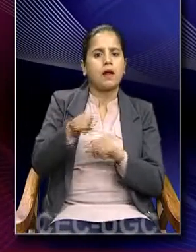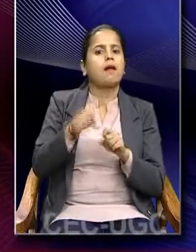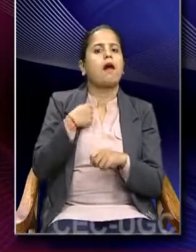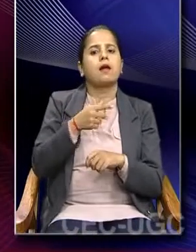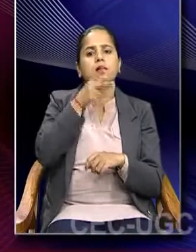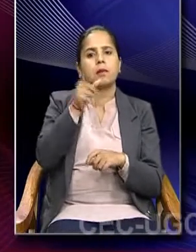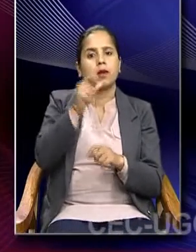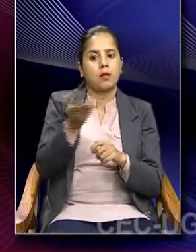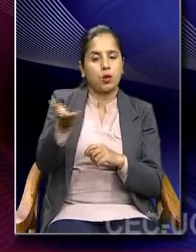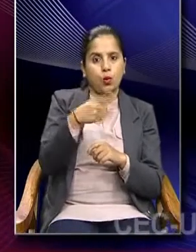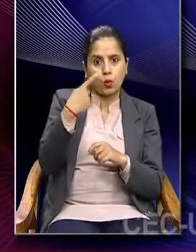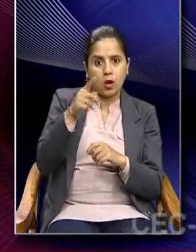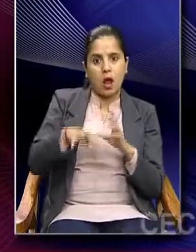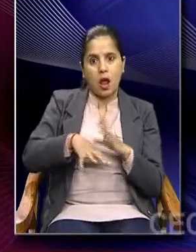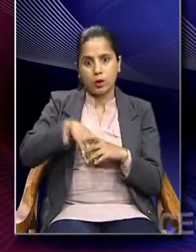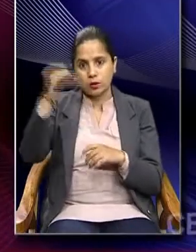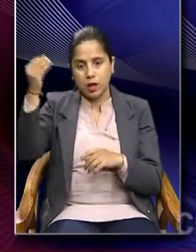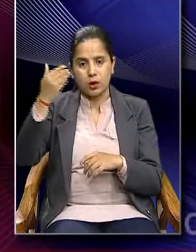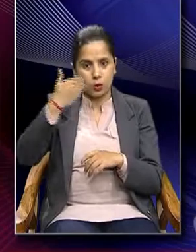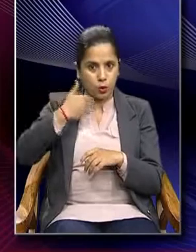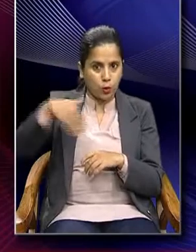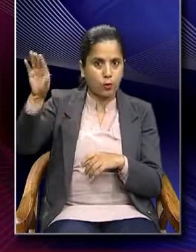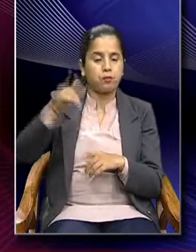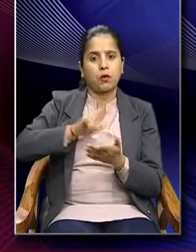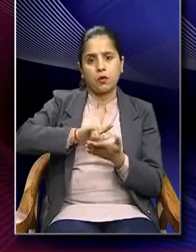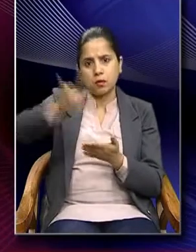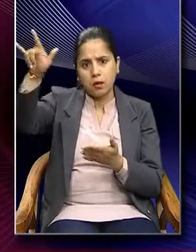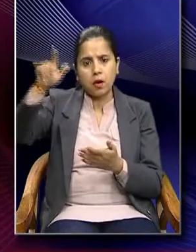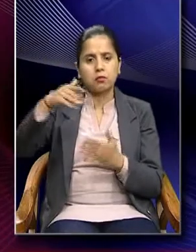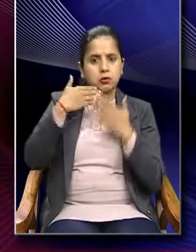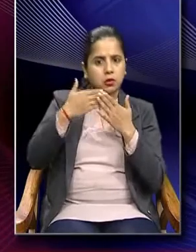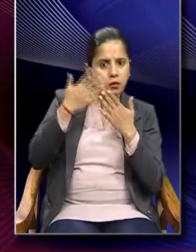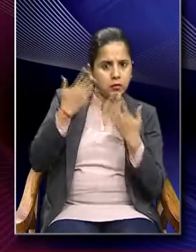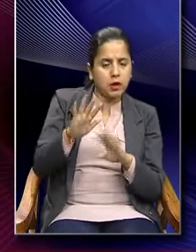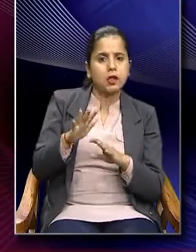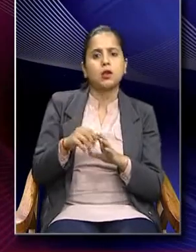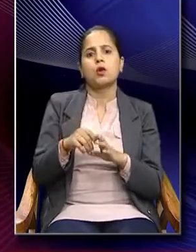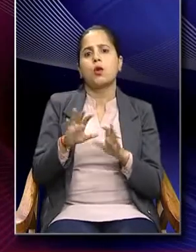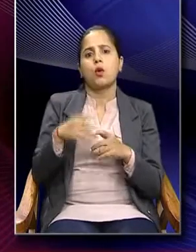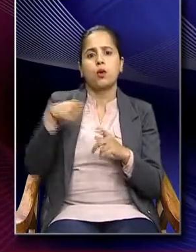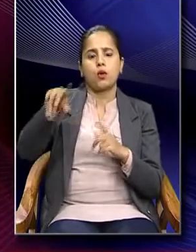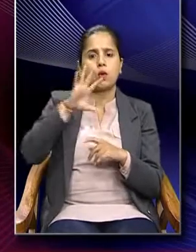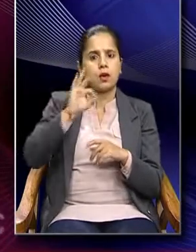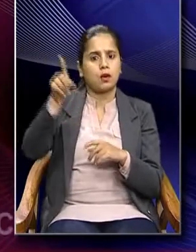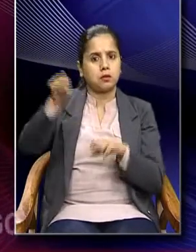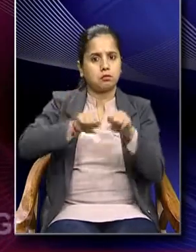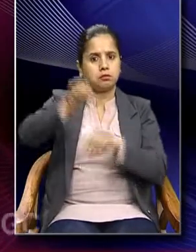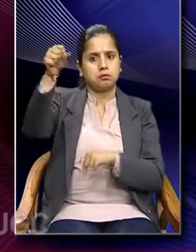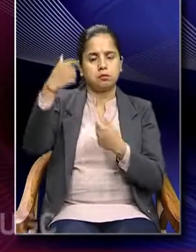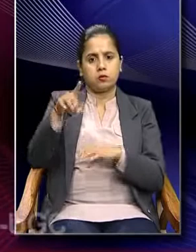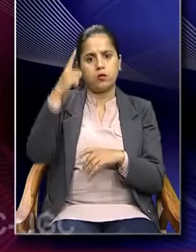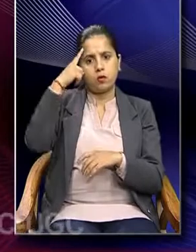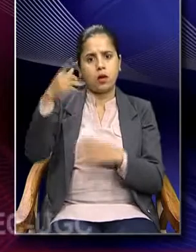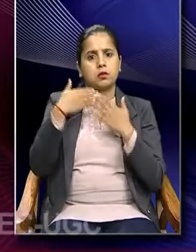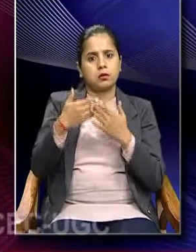those people who goes outside, right, abroad, studied there, or get their degrees in management from